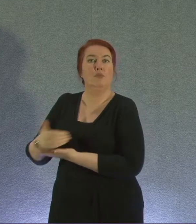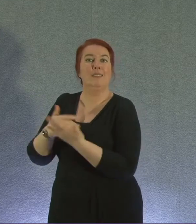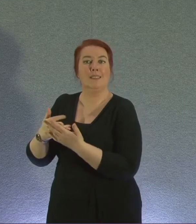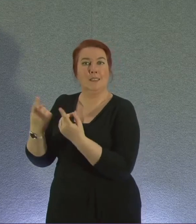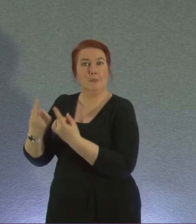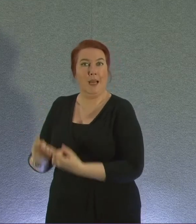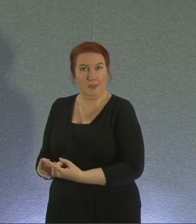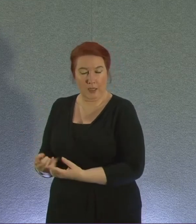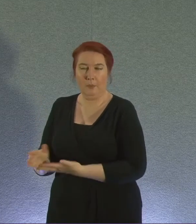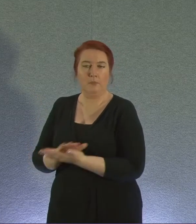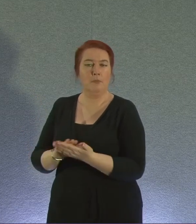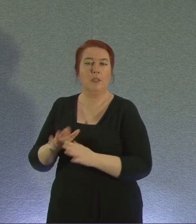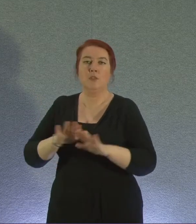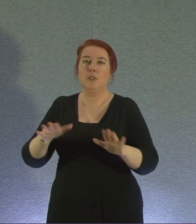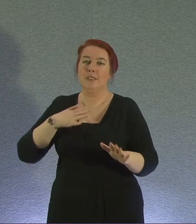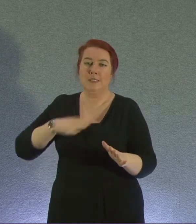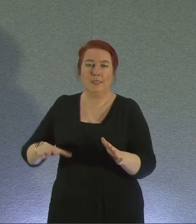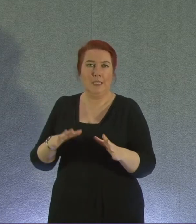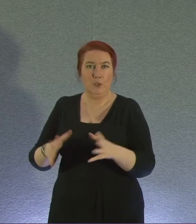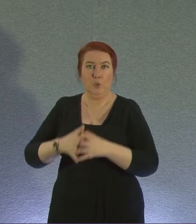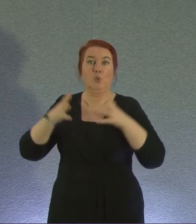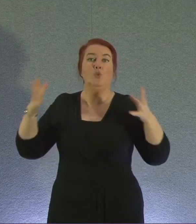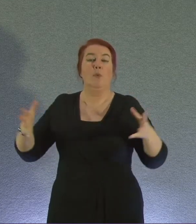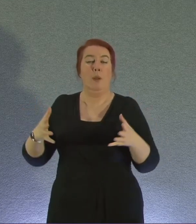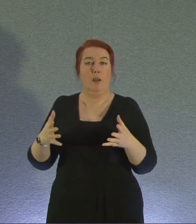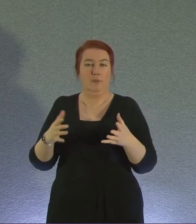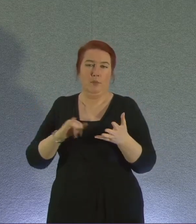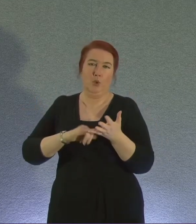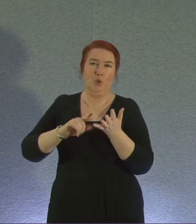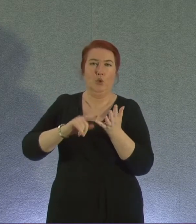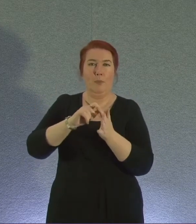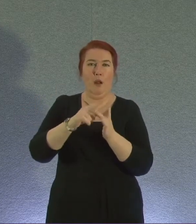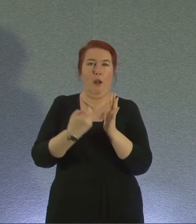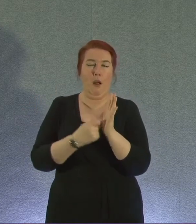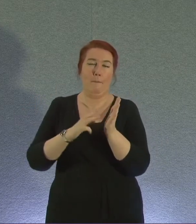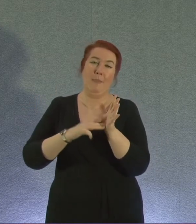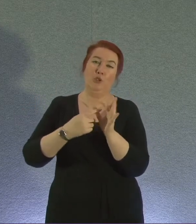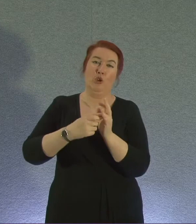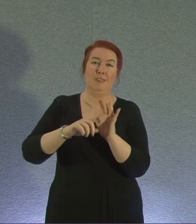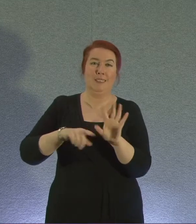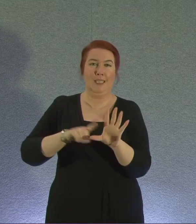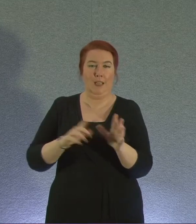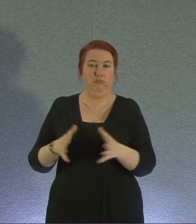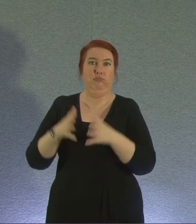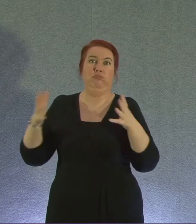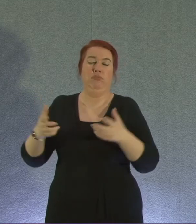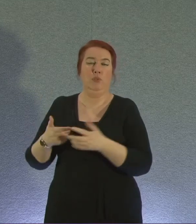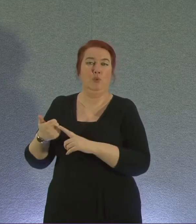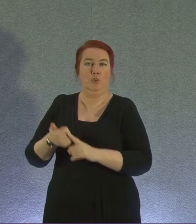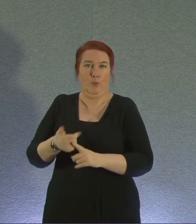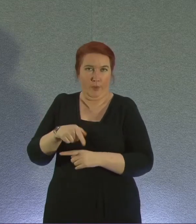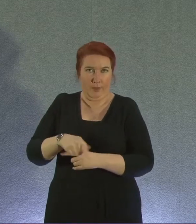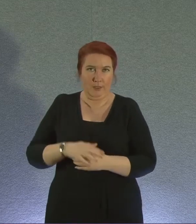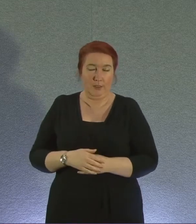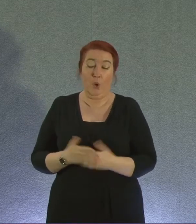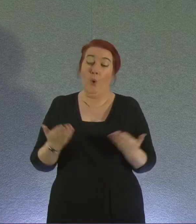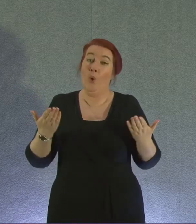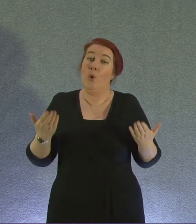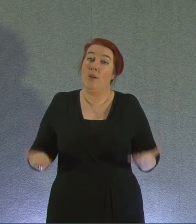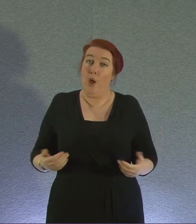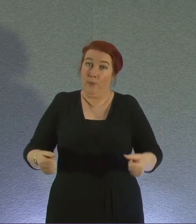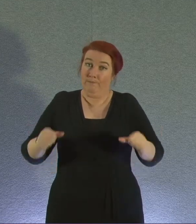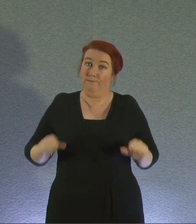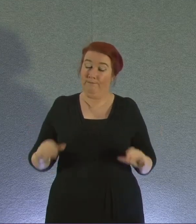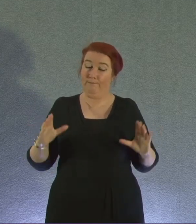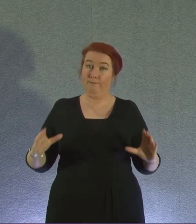does not require a supermajority to be passed at stage 3. So we turn now to stage 3, and this